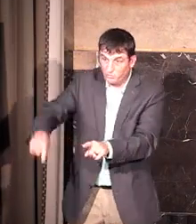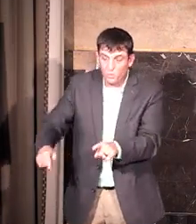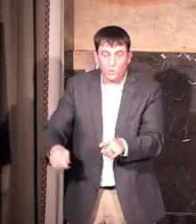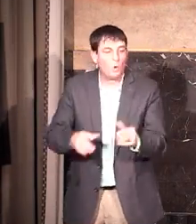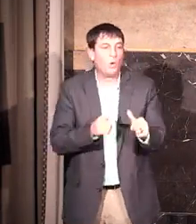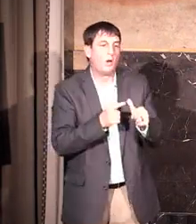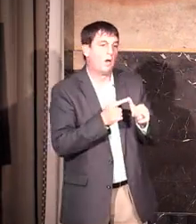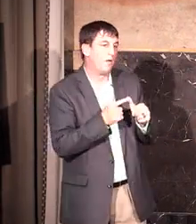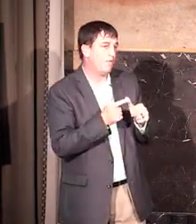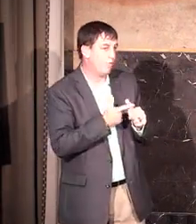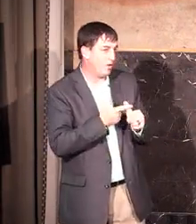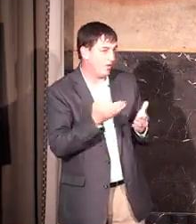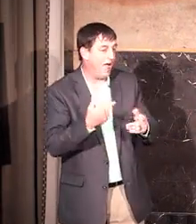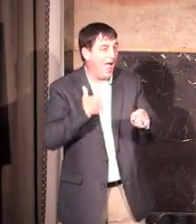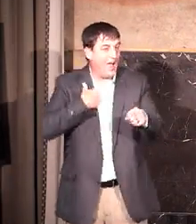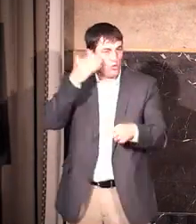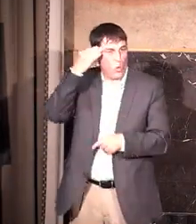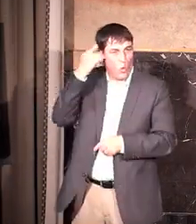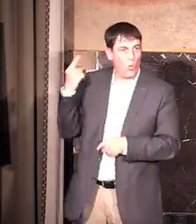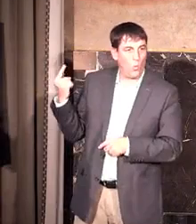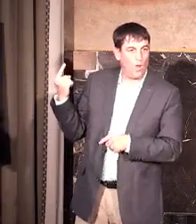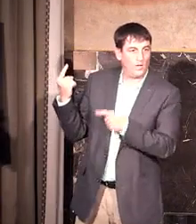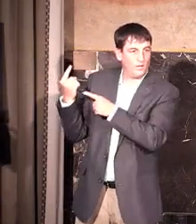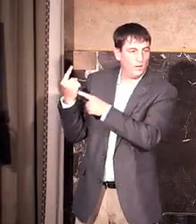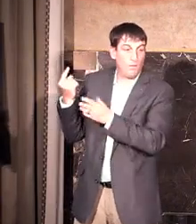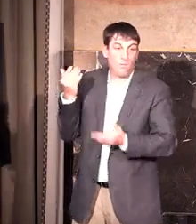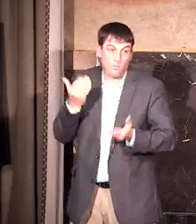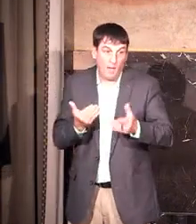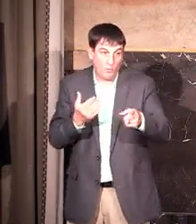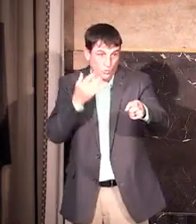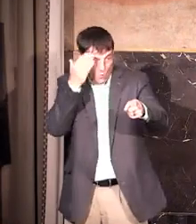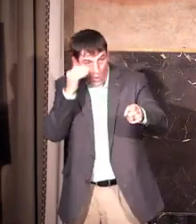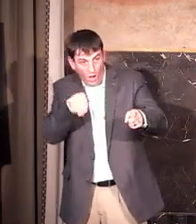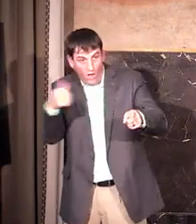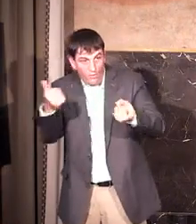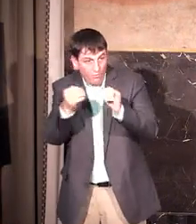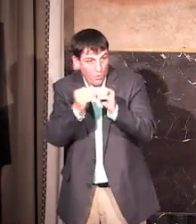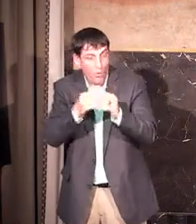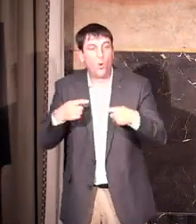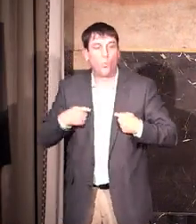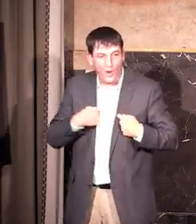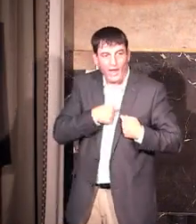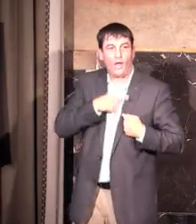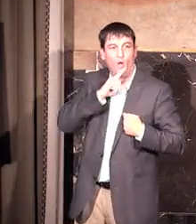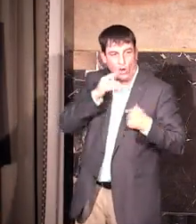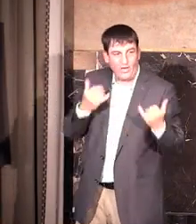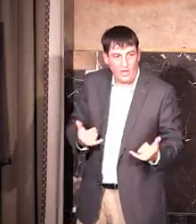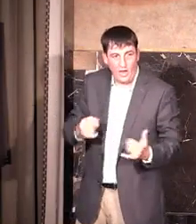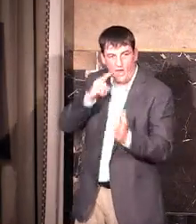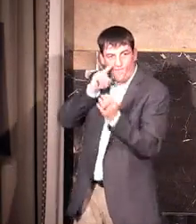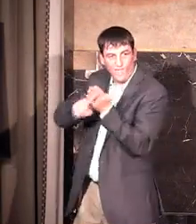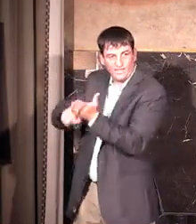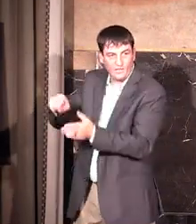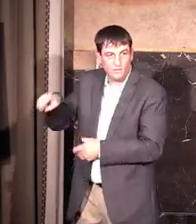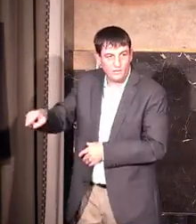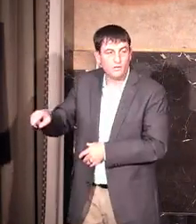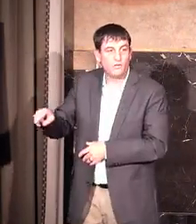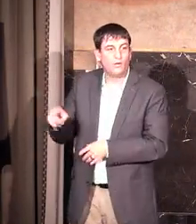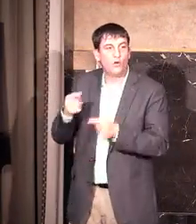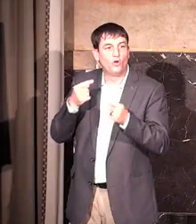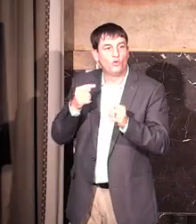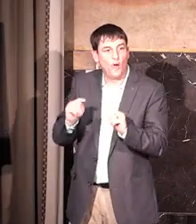all, I know of one, and there may be others, and we are investigating those now and trying to